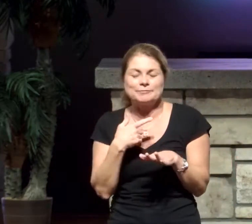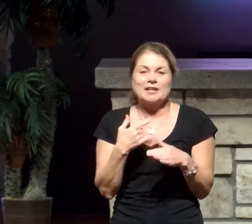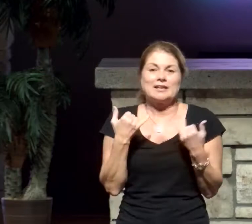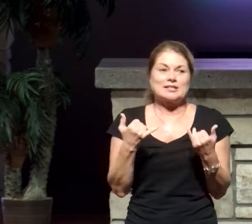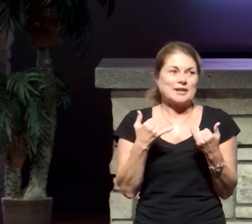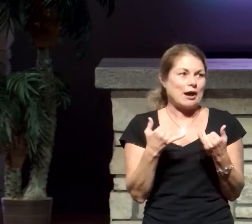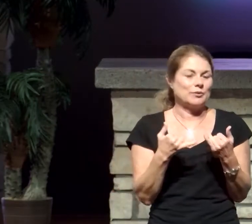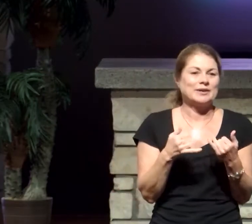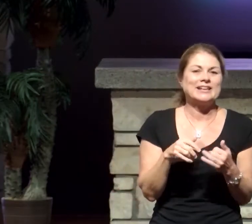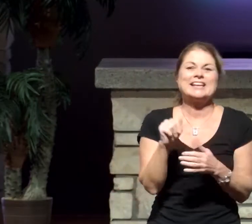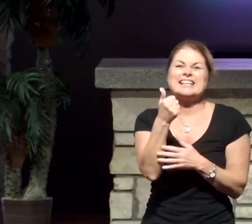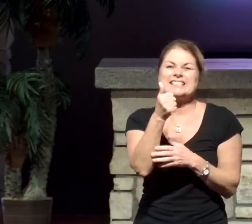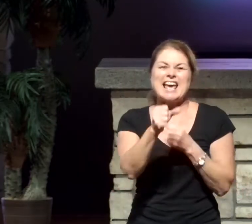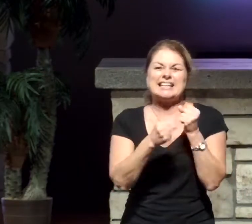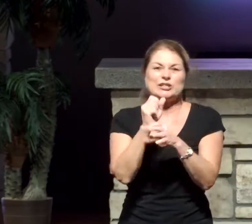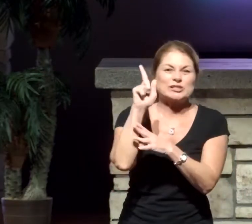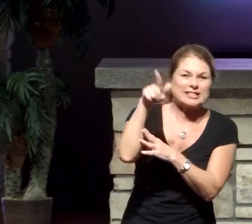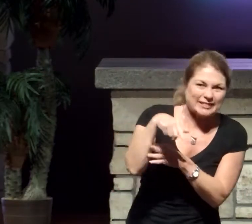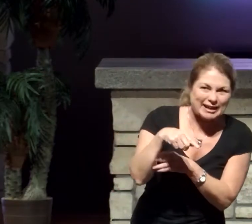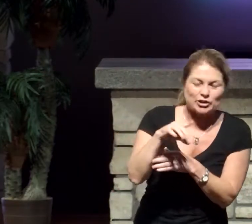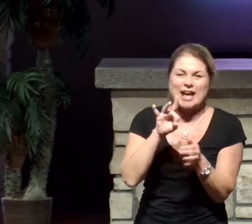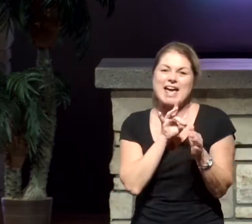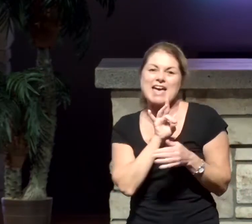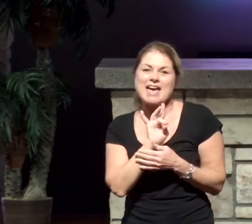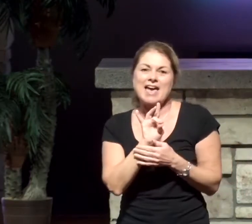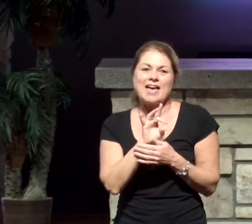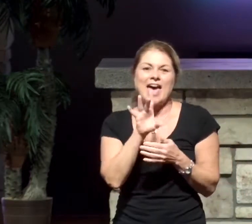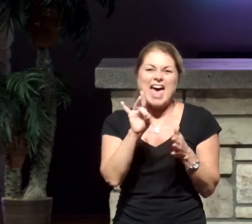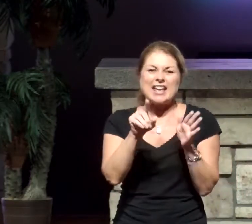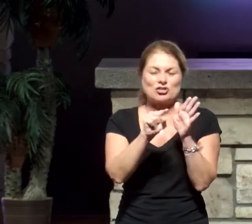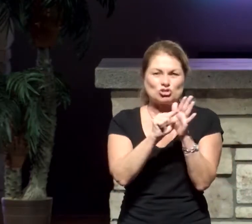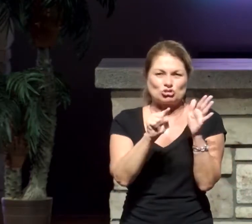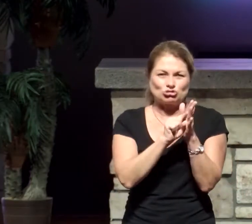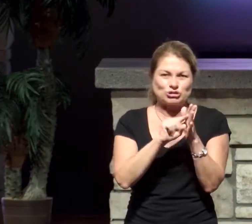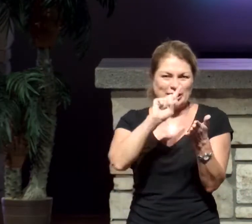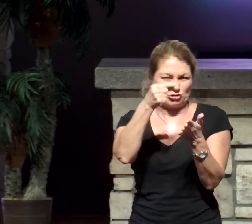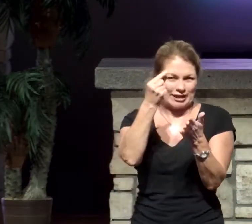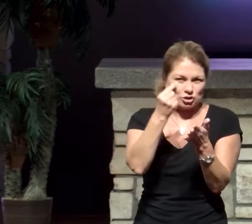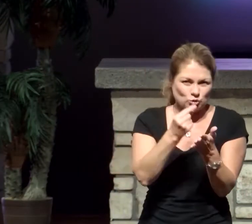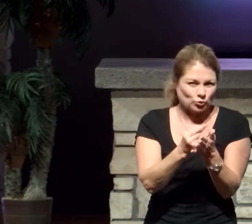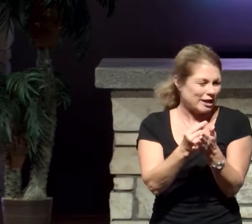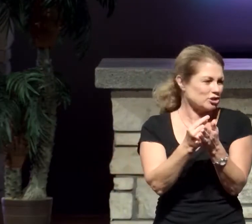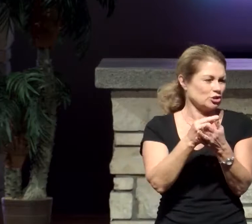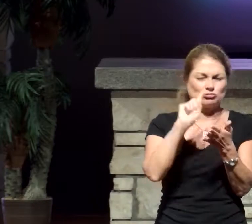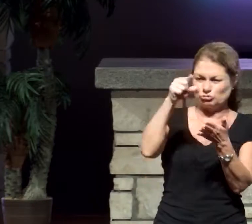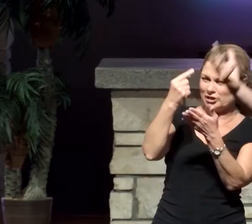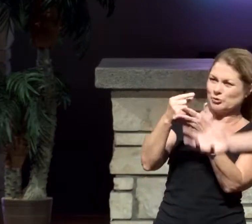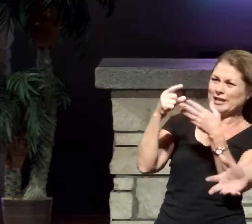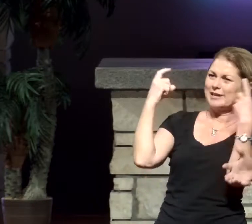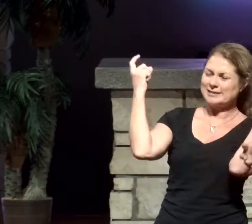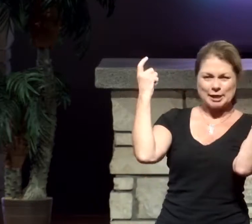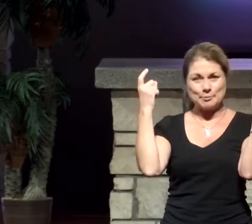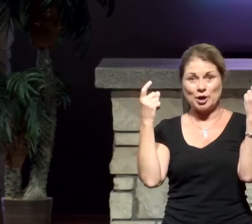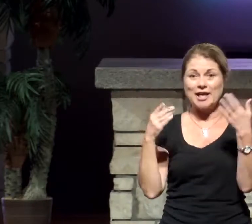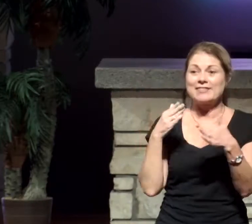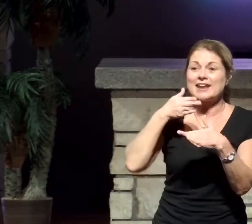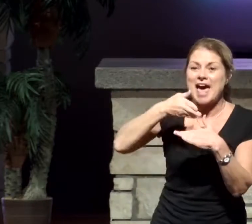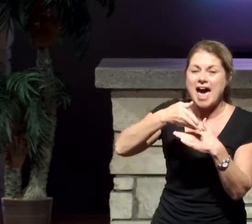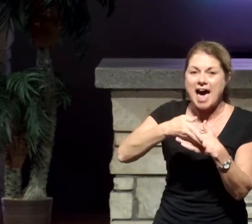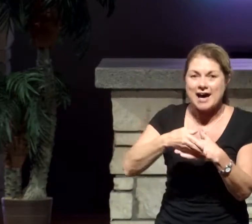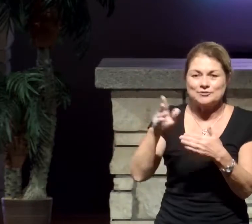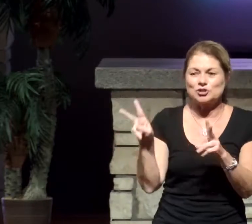8th grade. Graduation day, we had a class of 25. We graduated, we had our ceremony, and then we had this after party. It was at